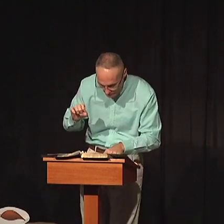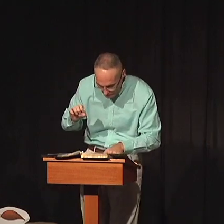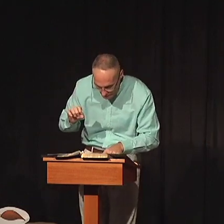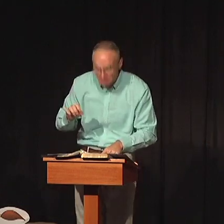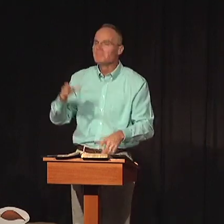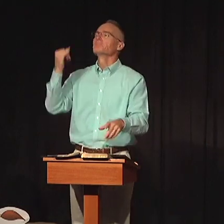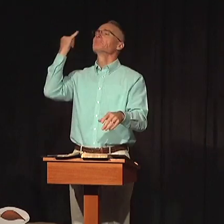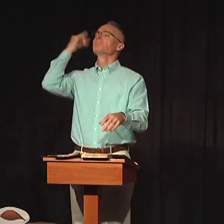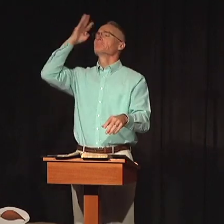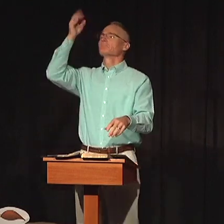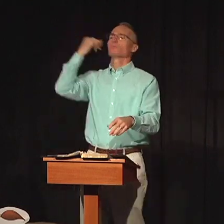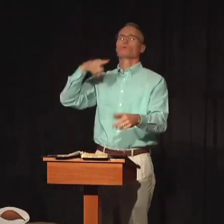race.